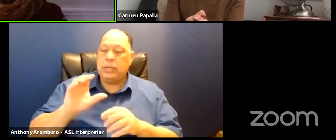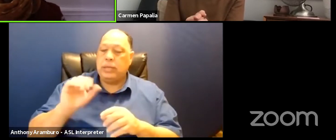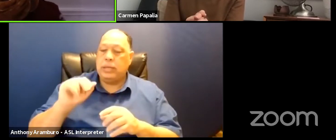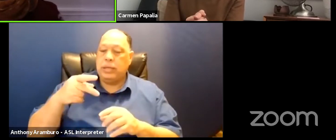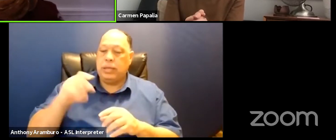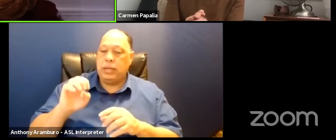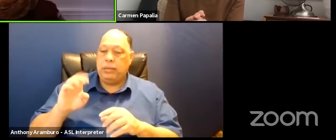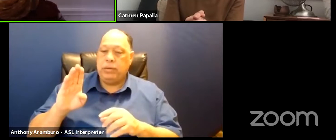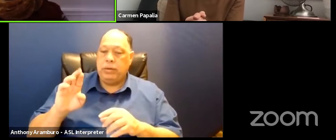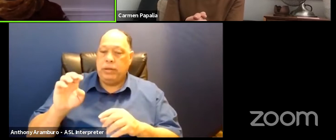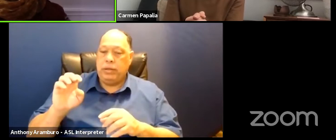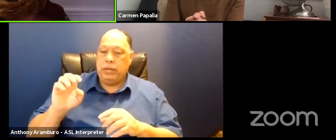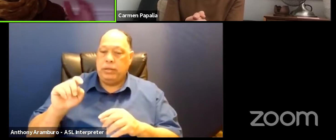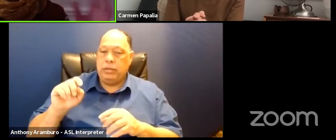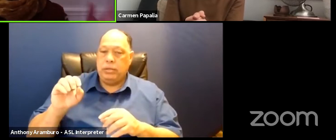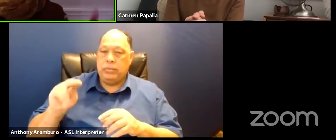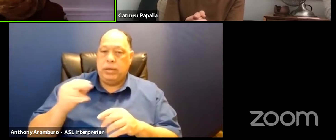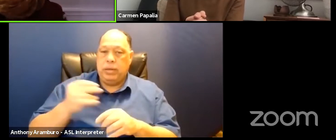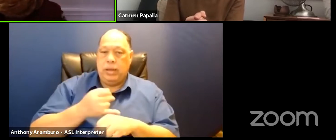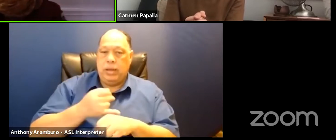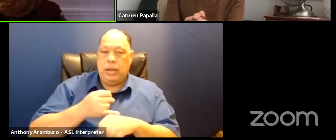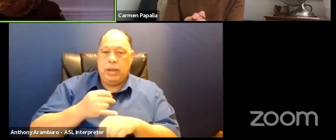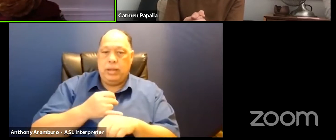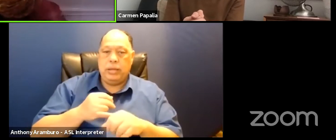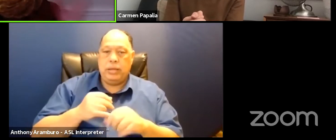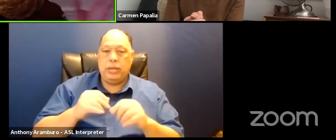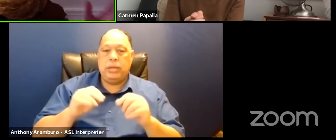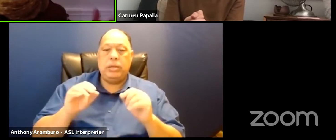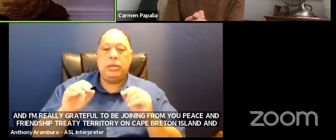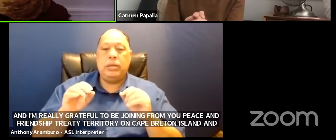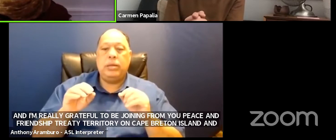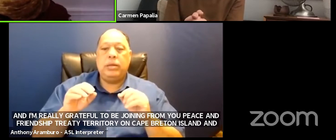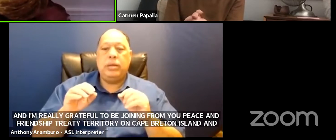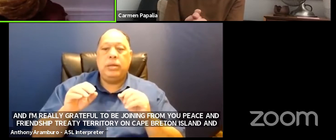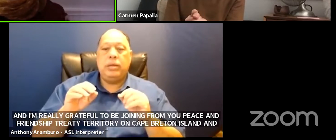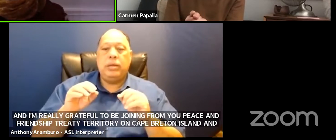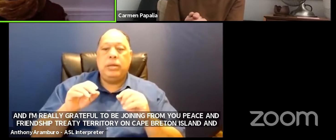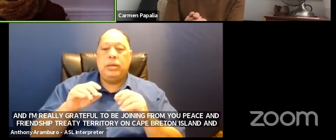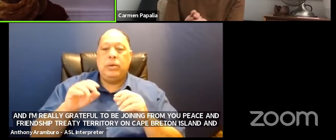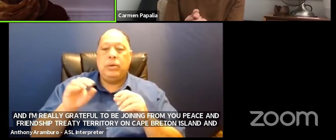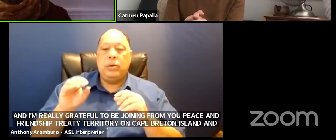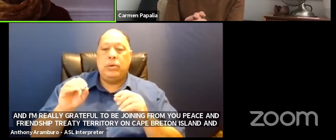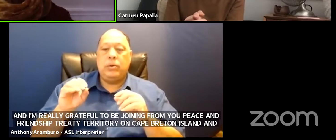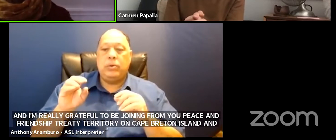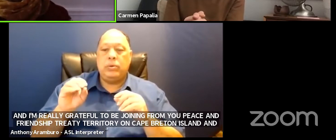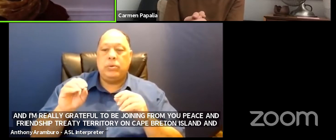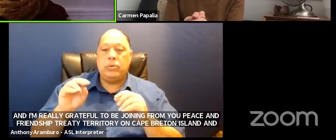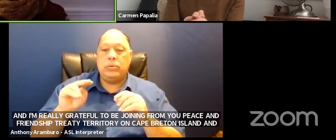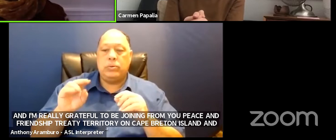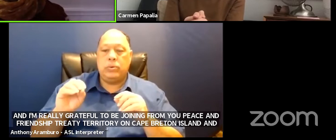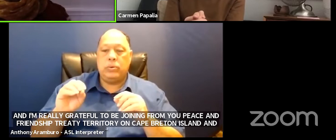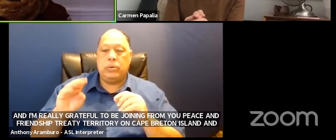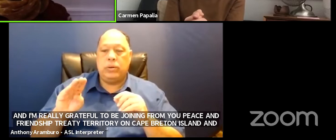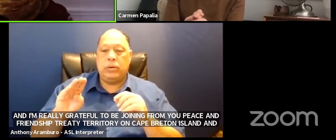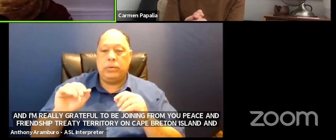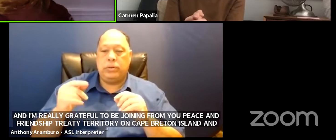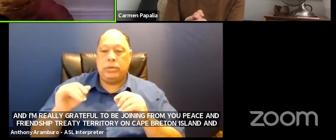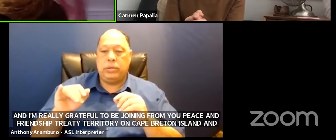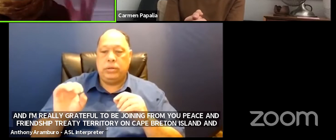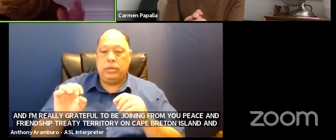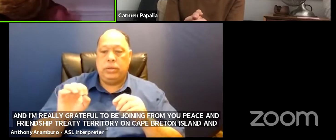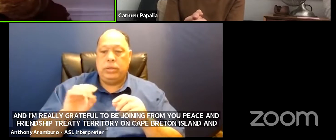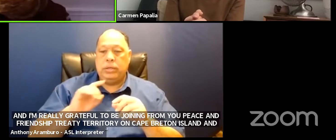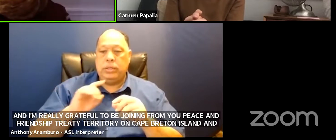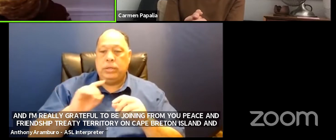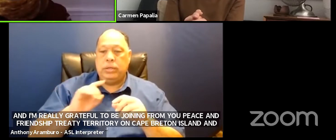And Unama'ki is just one small part of Mi'kma'ki, the ancestral and unceded land of the Mi'kmaq, which is